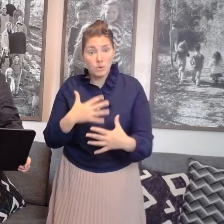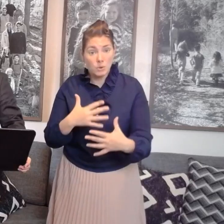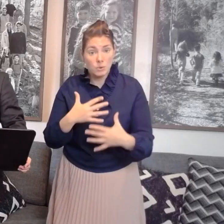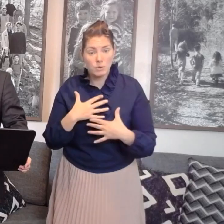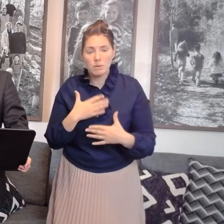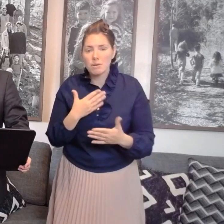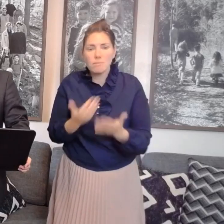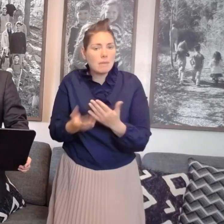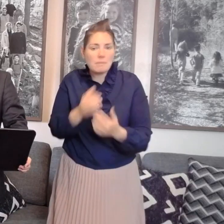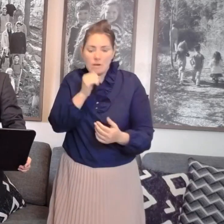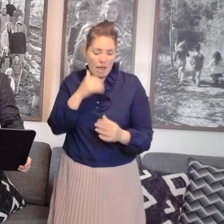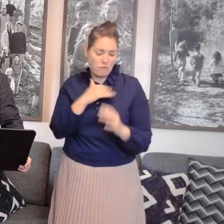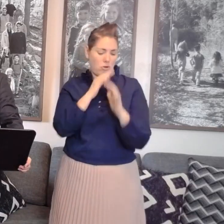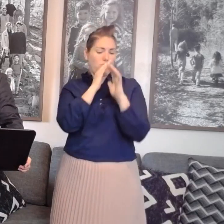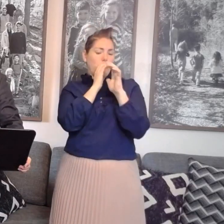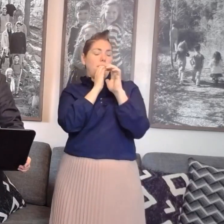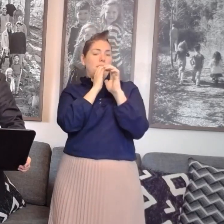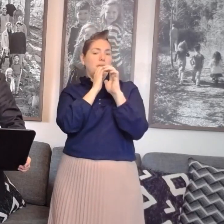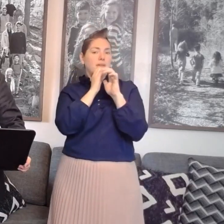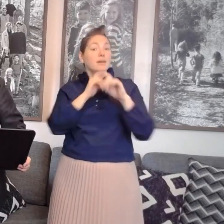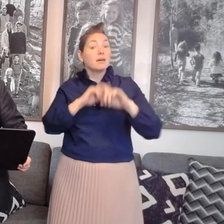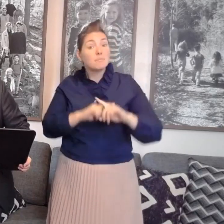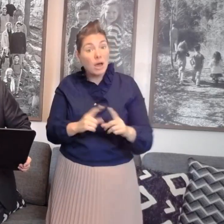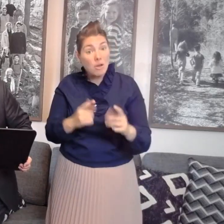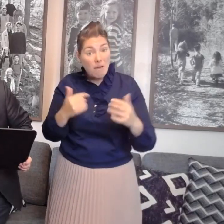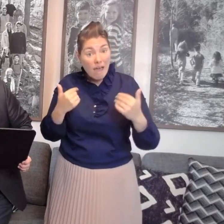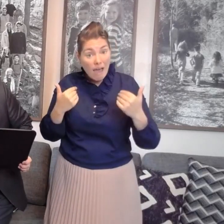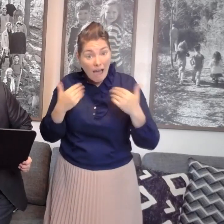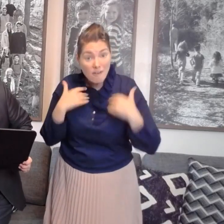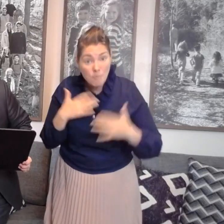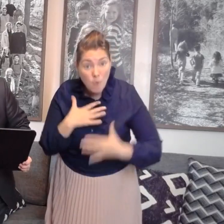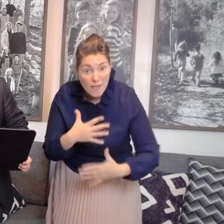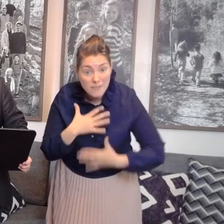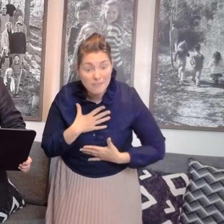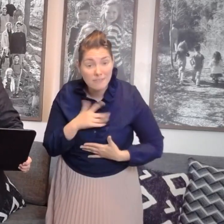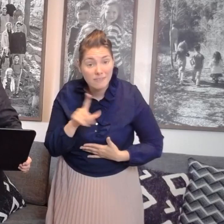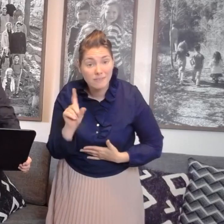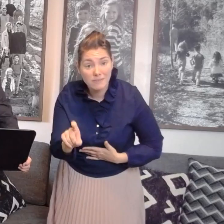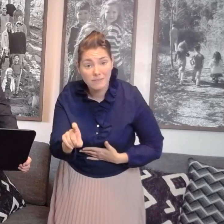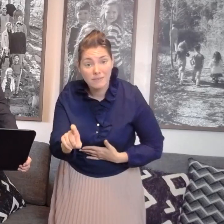You may not have a trumpet. Do you have breath in your body?